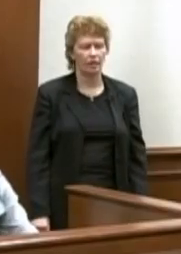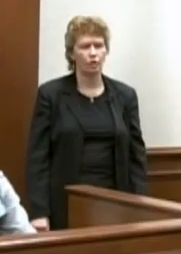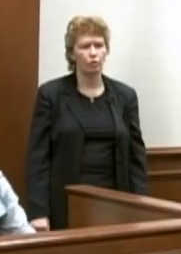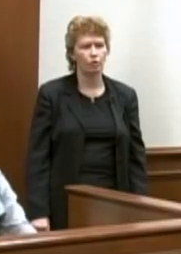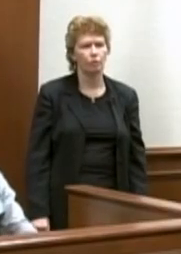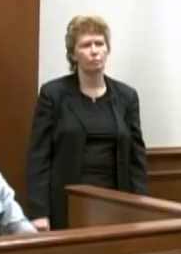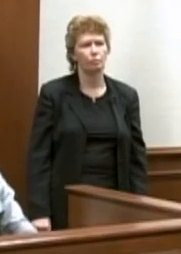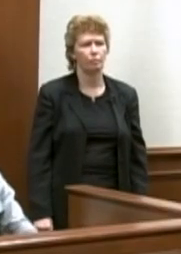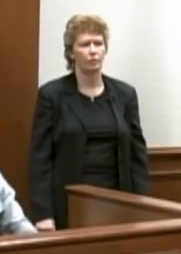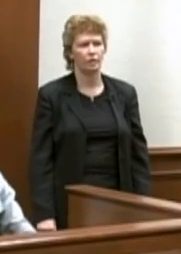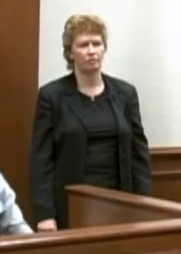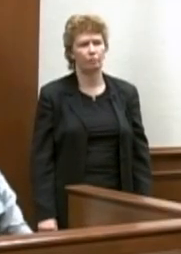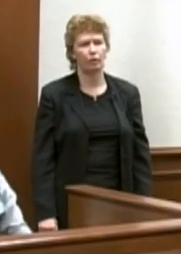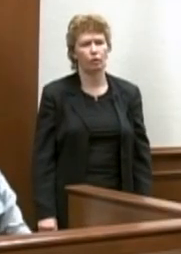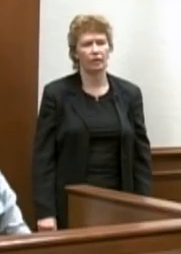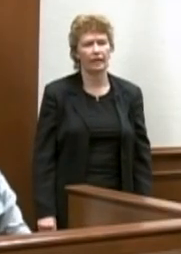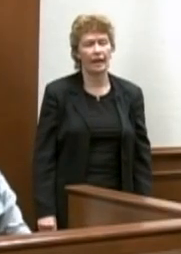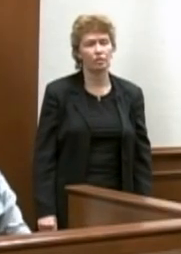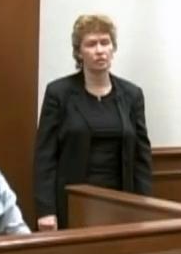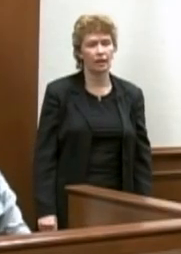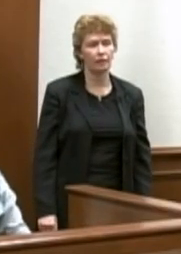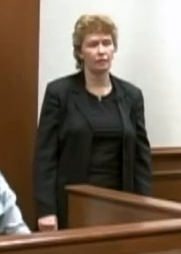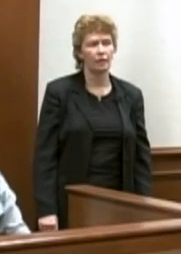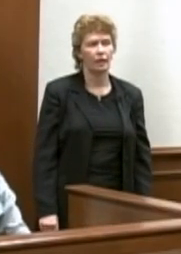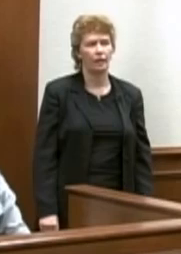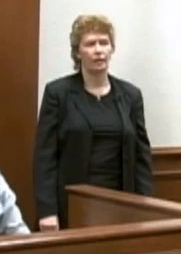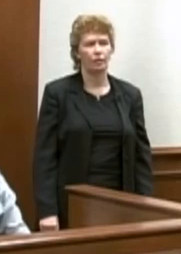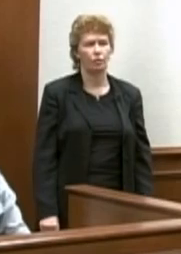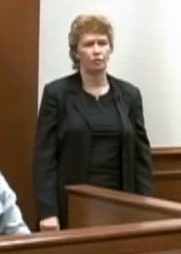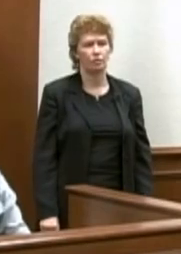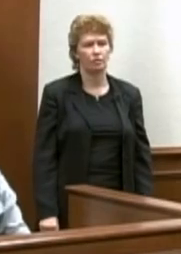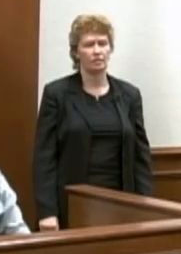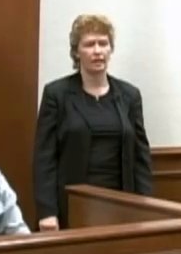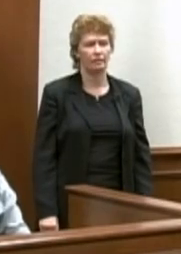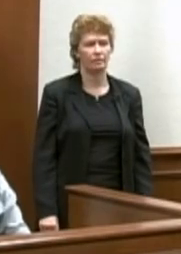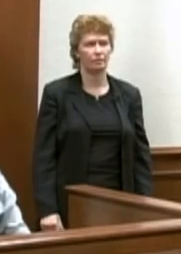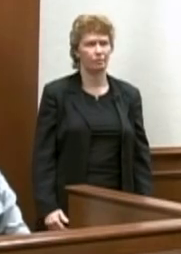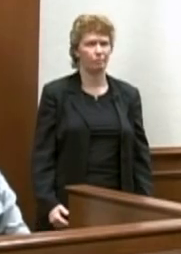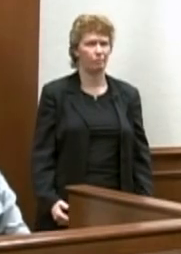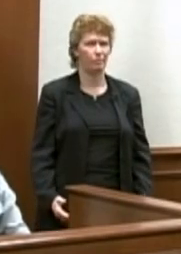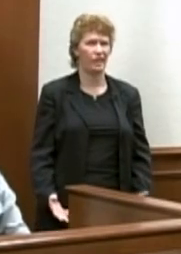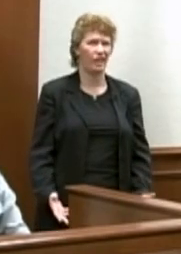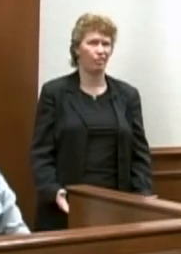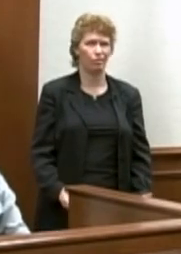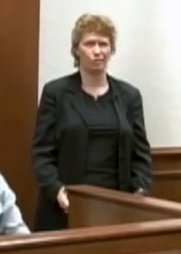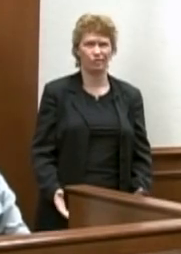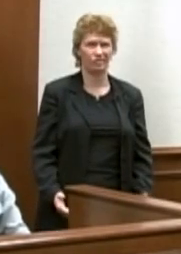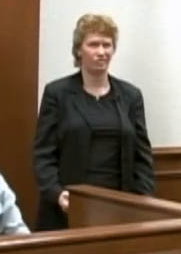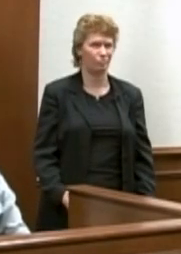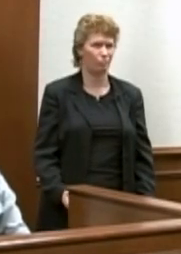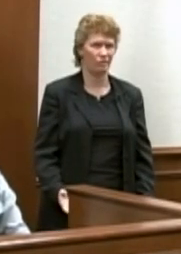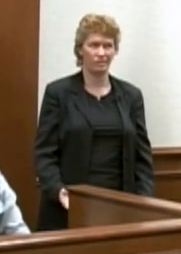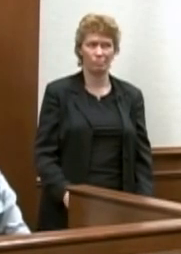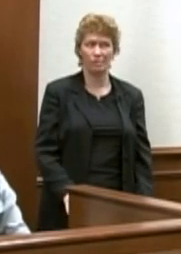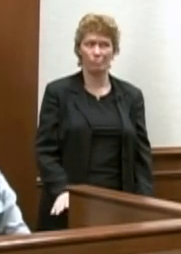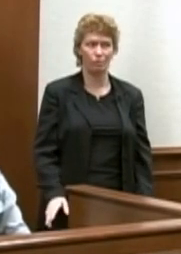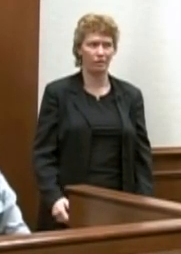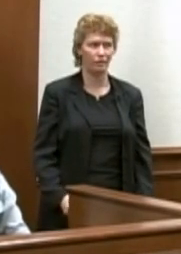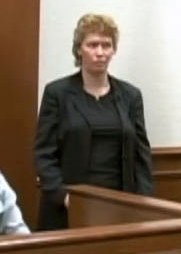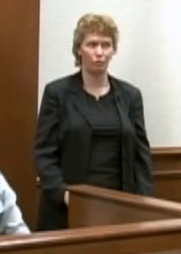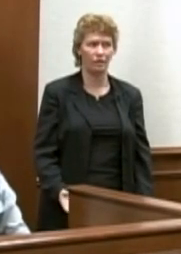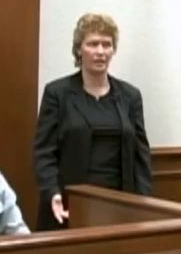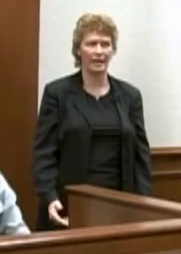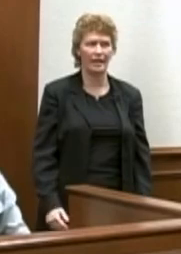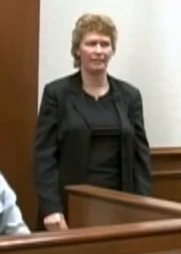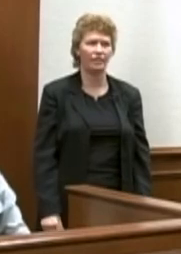Yes, I know her because of my work at Ashgate, and I know that she's had some behaviors with some people in